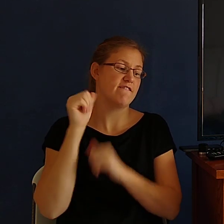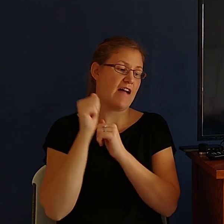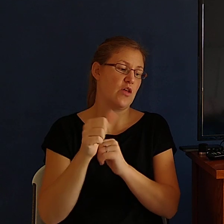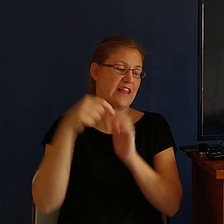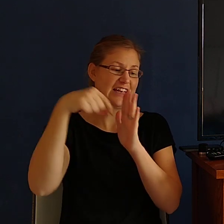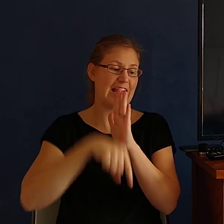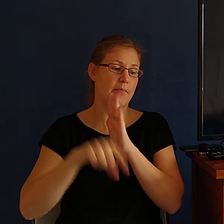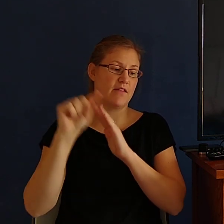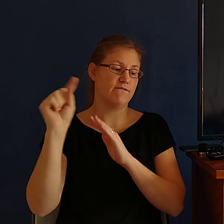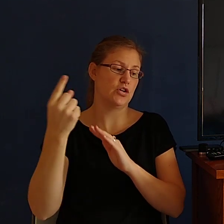search.